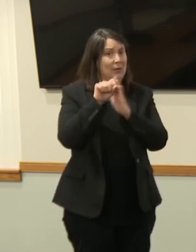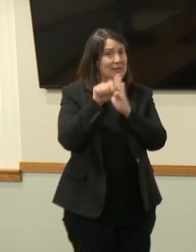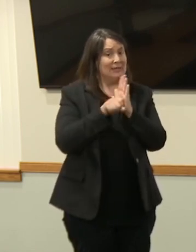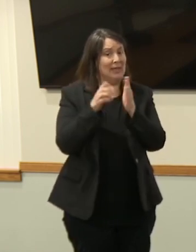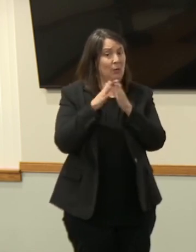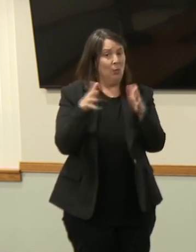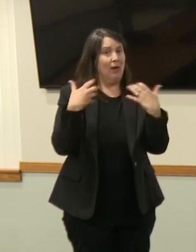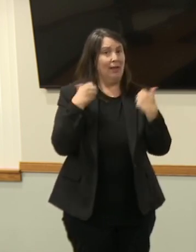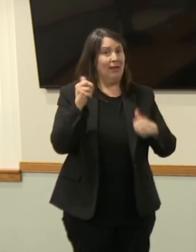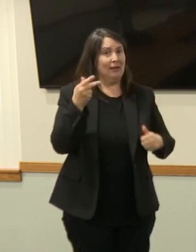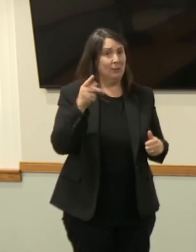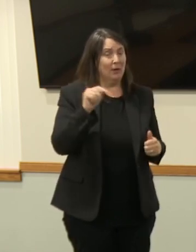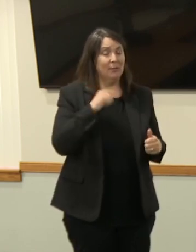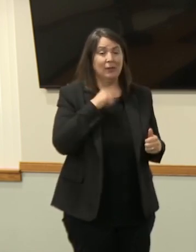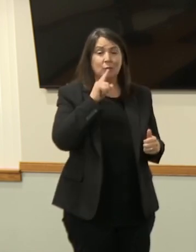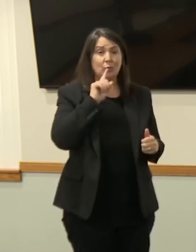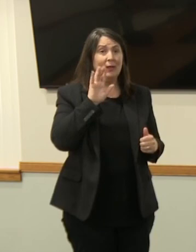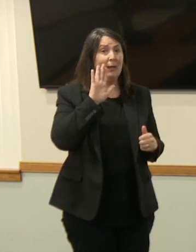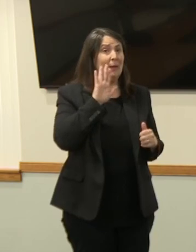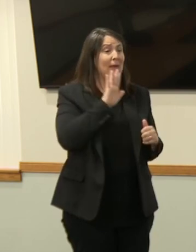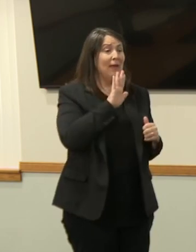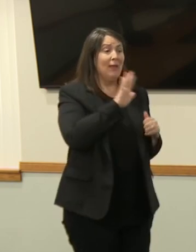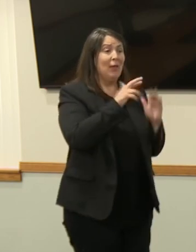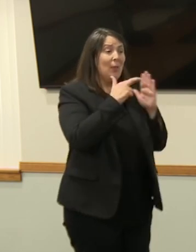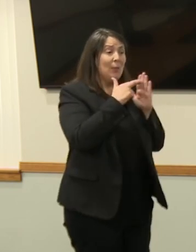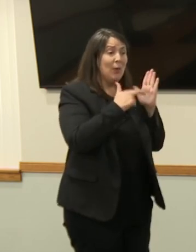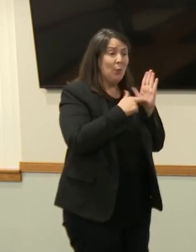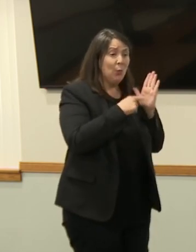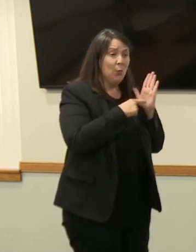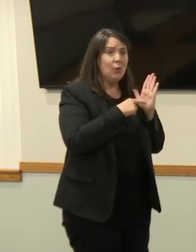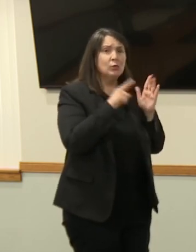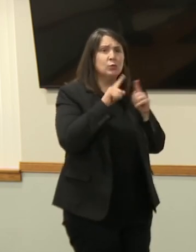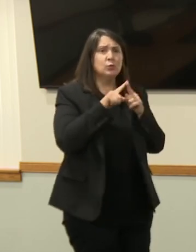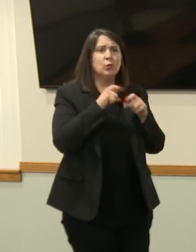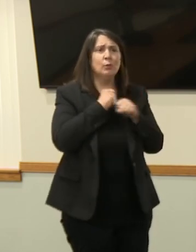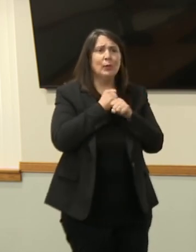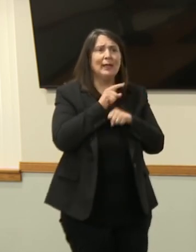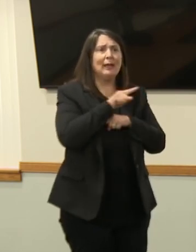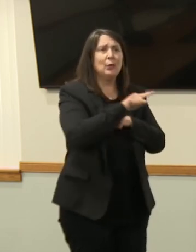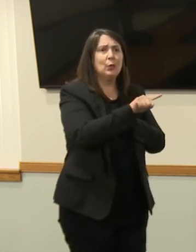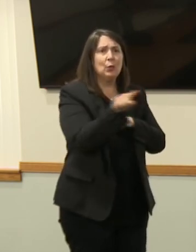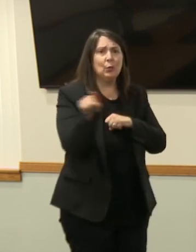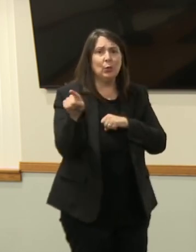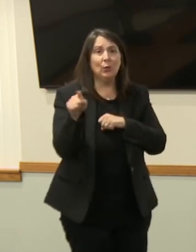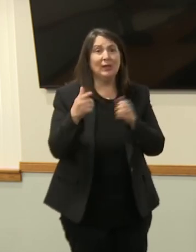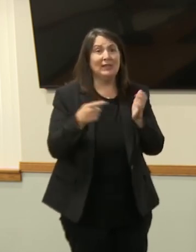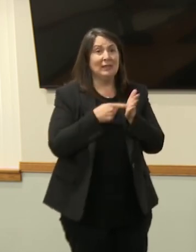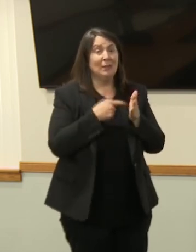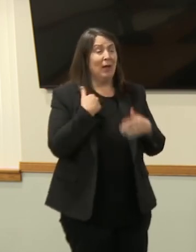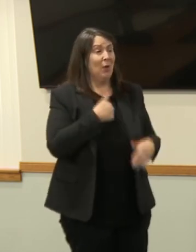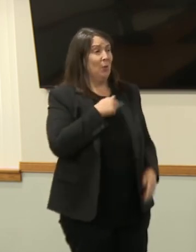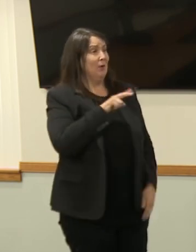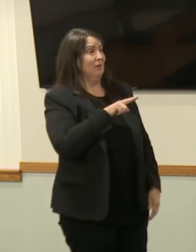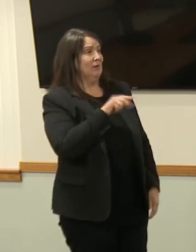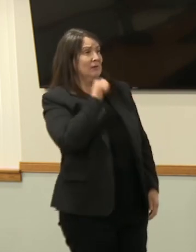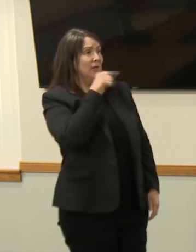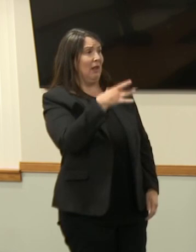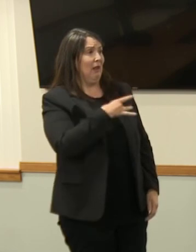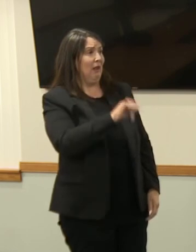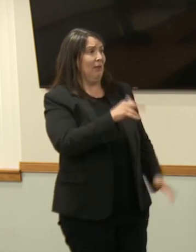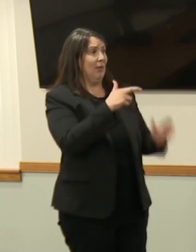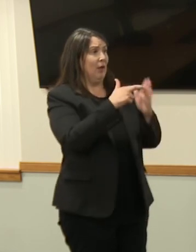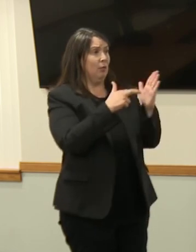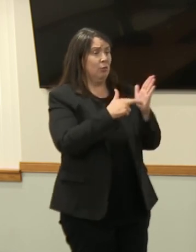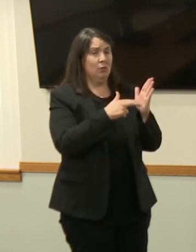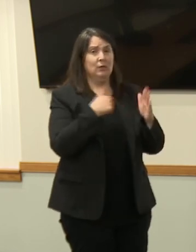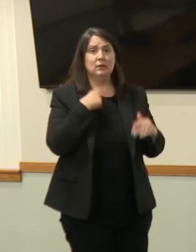to recognize the fact that the guidance coming out is really meant to protect our community as a whole. We might not agree with it and like it. And I understand the fatigue